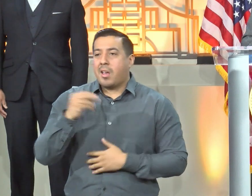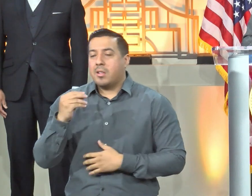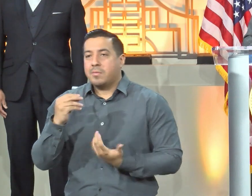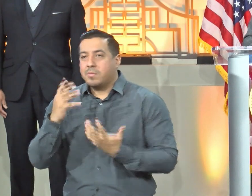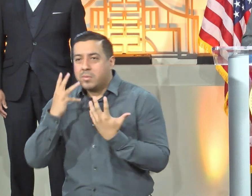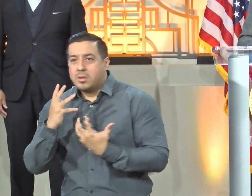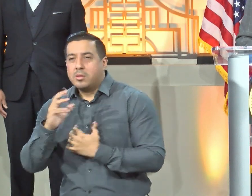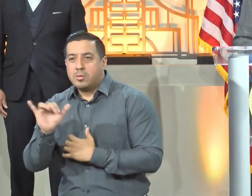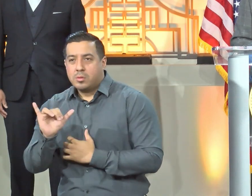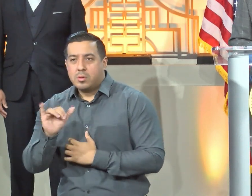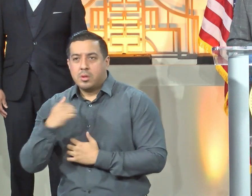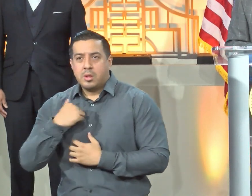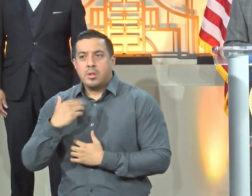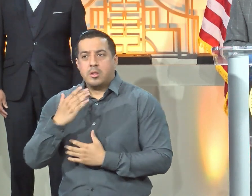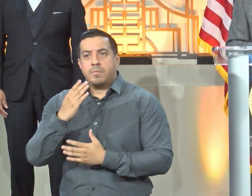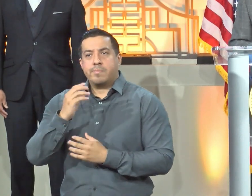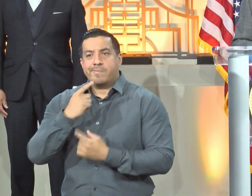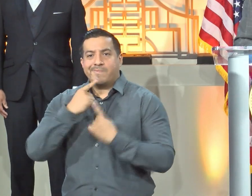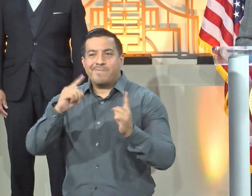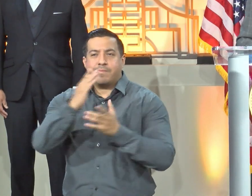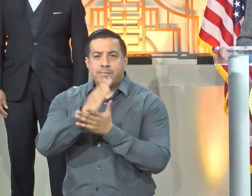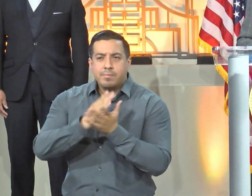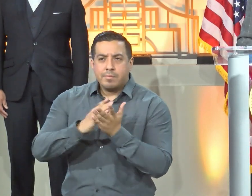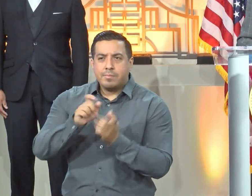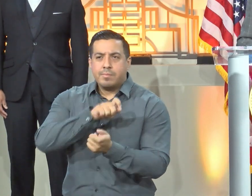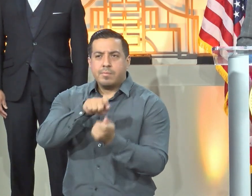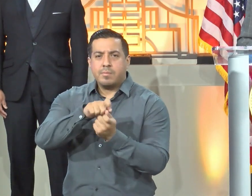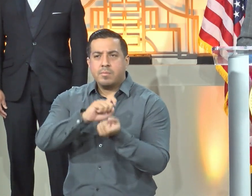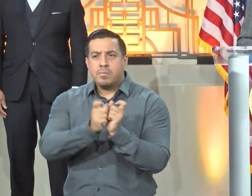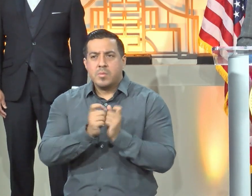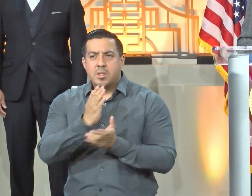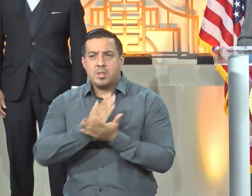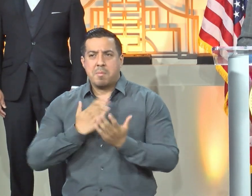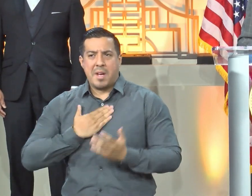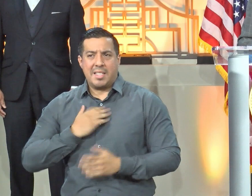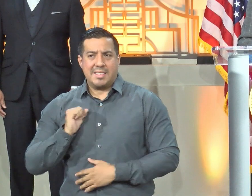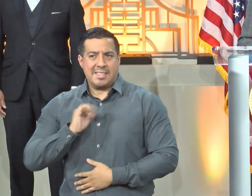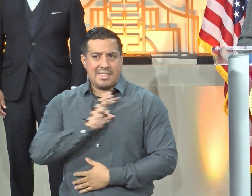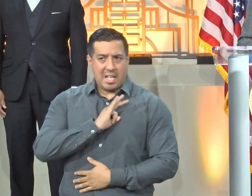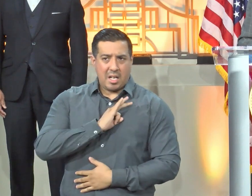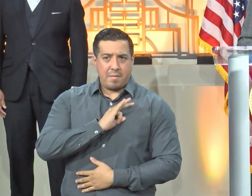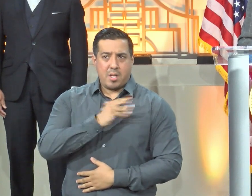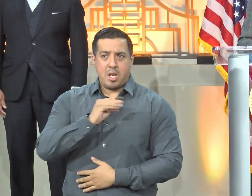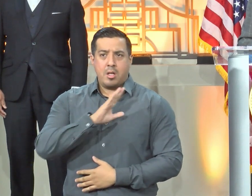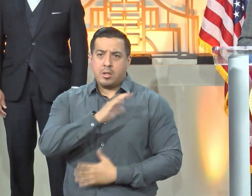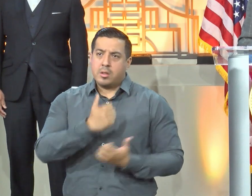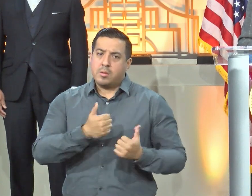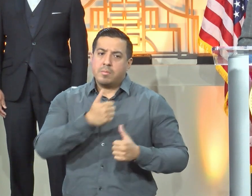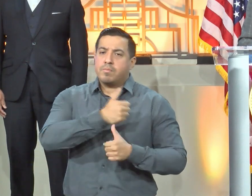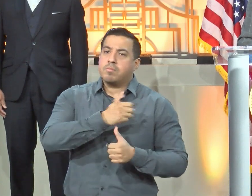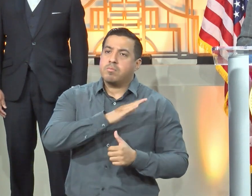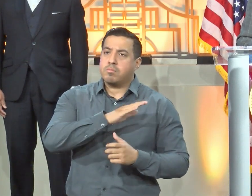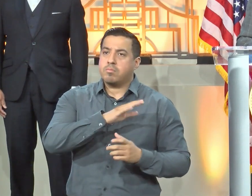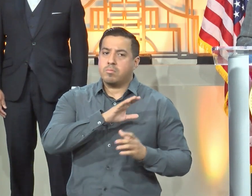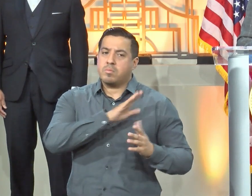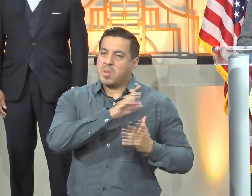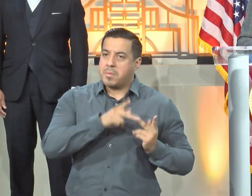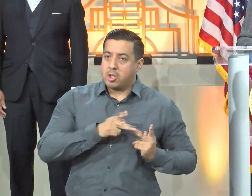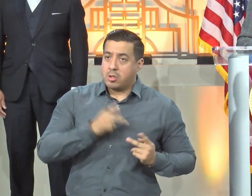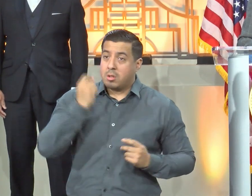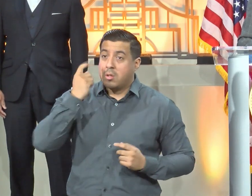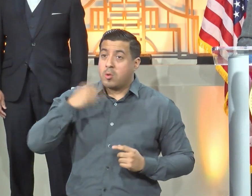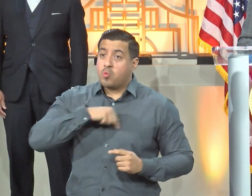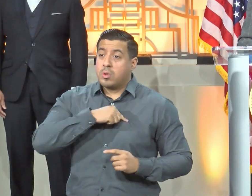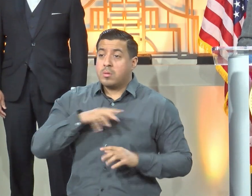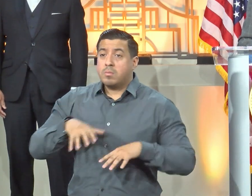to announce some key changes to my executive level staff and administration positions. When I first